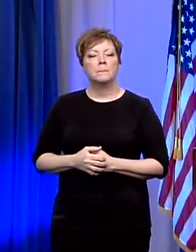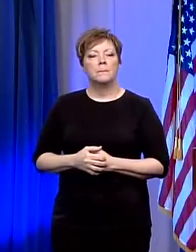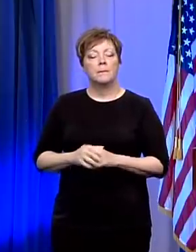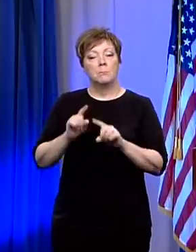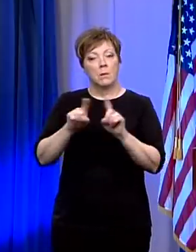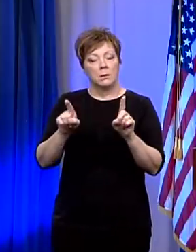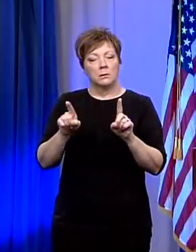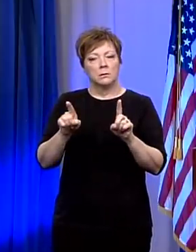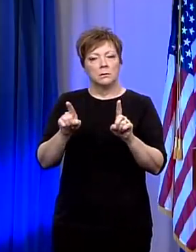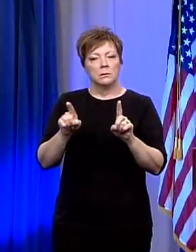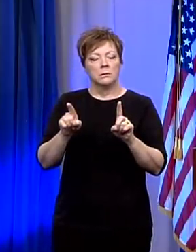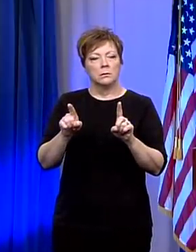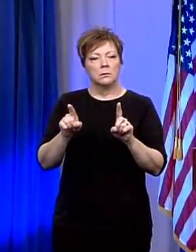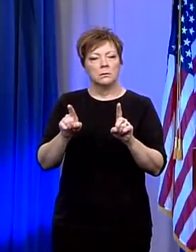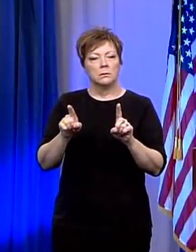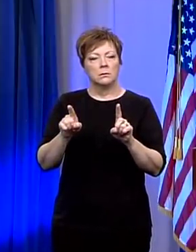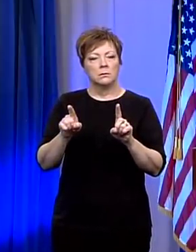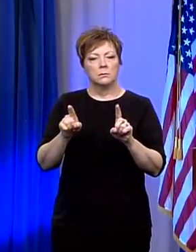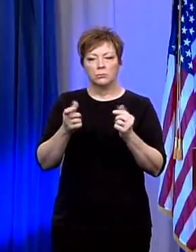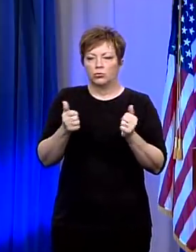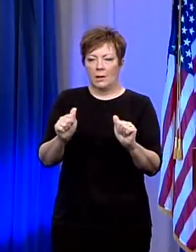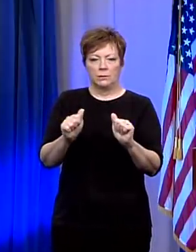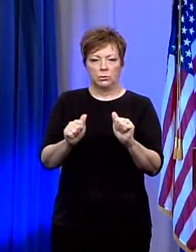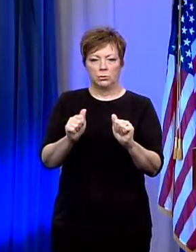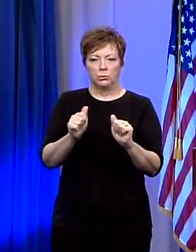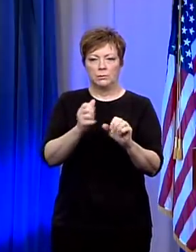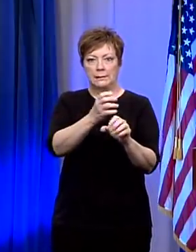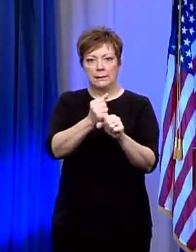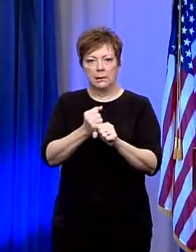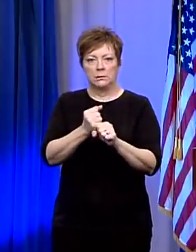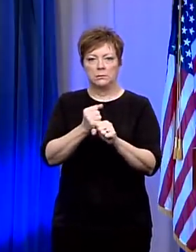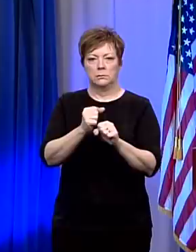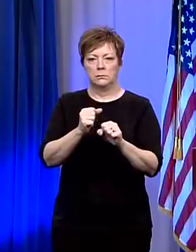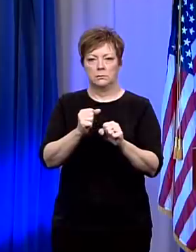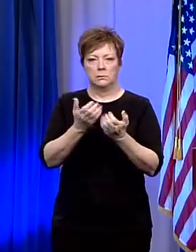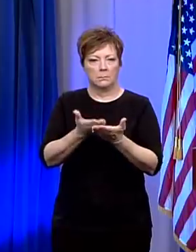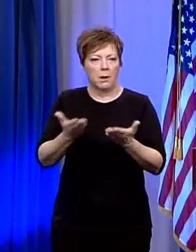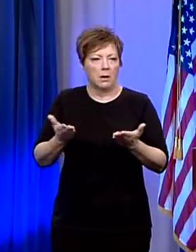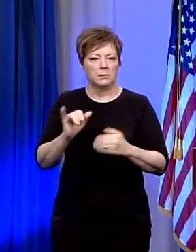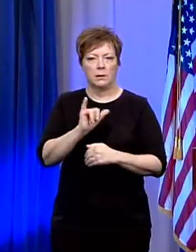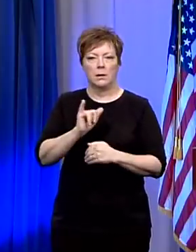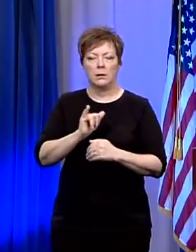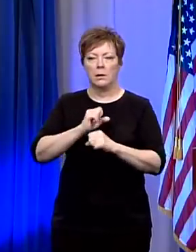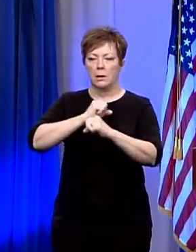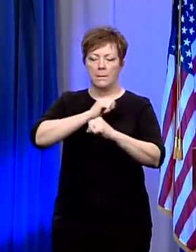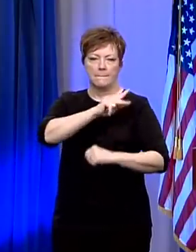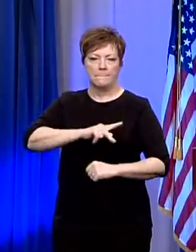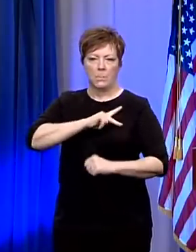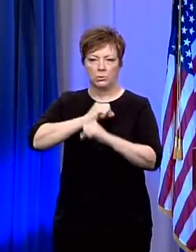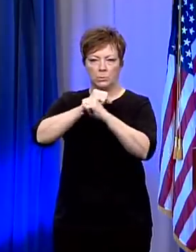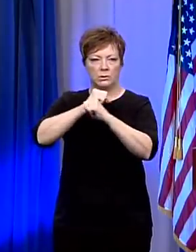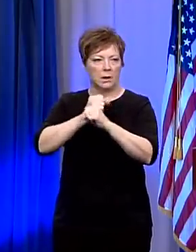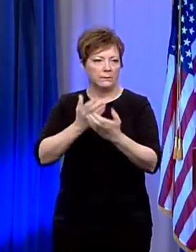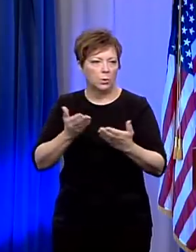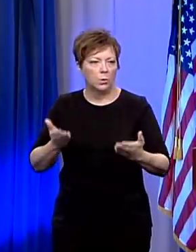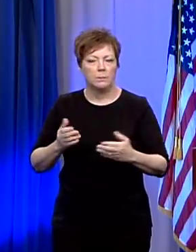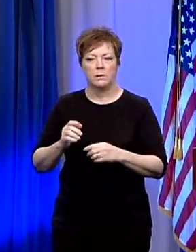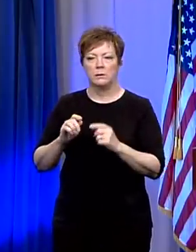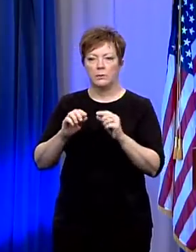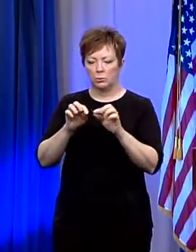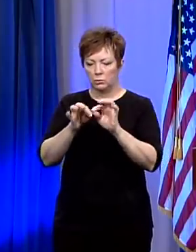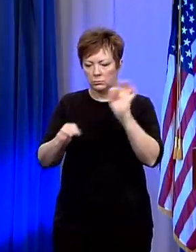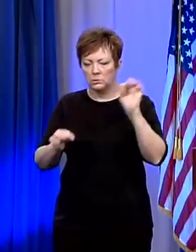been being able to obtain supplies like personal protective equipment, swabs for testing, and the